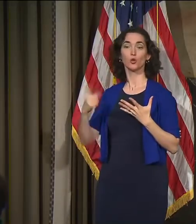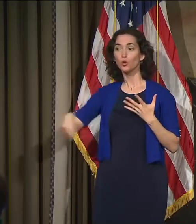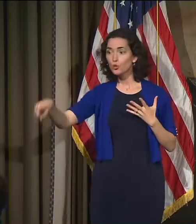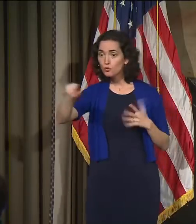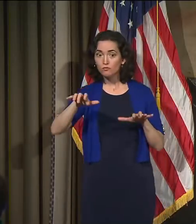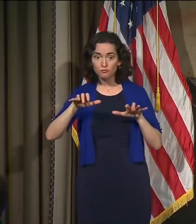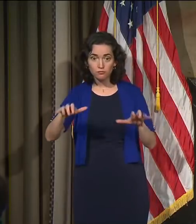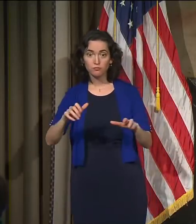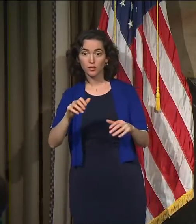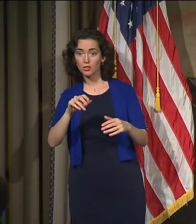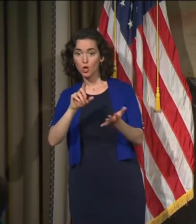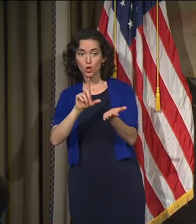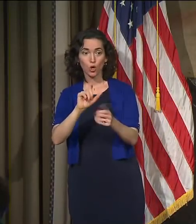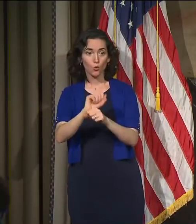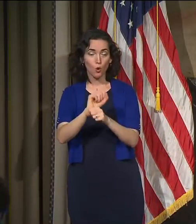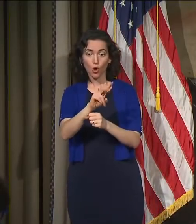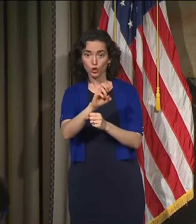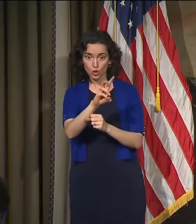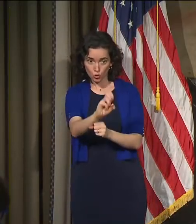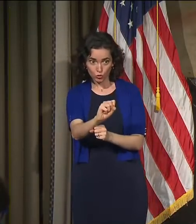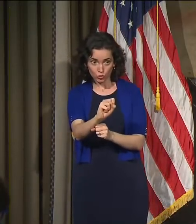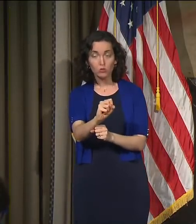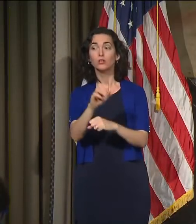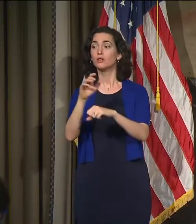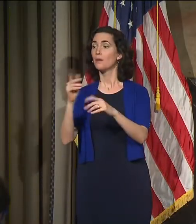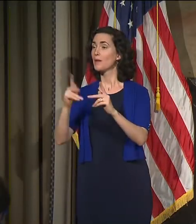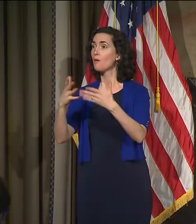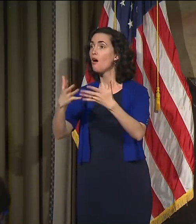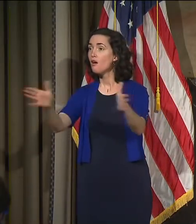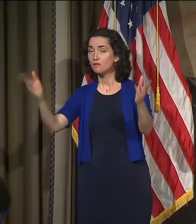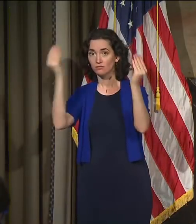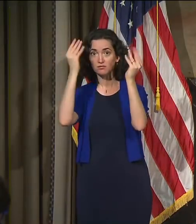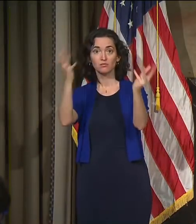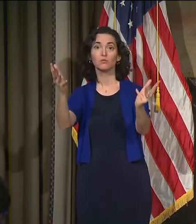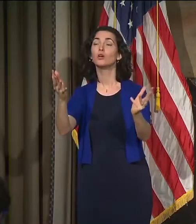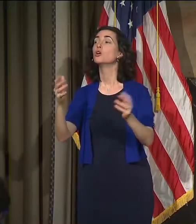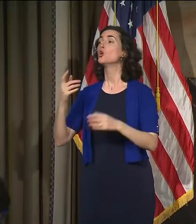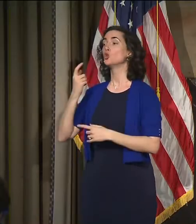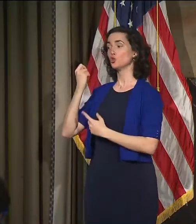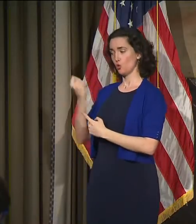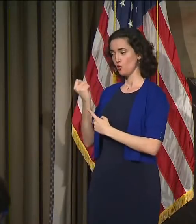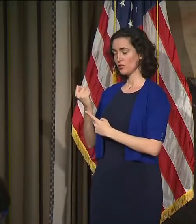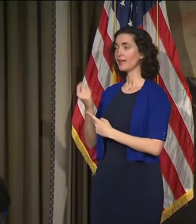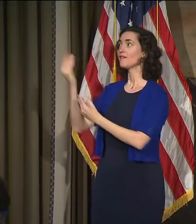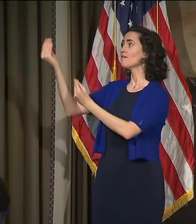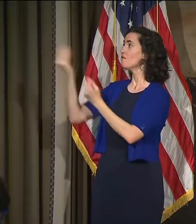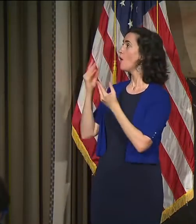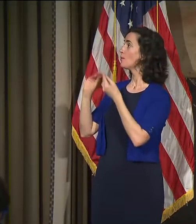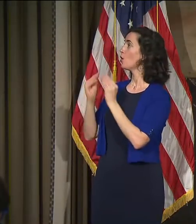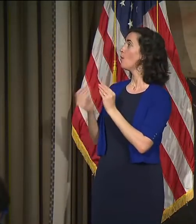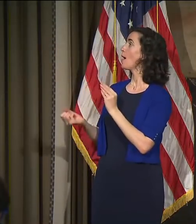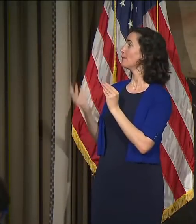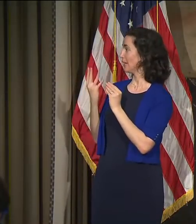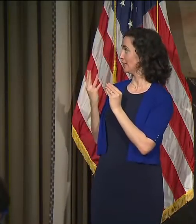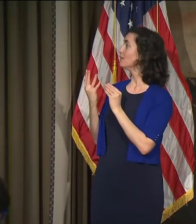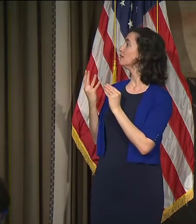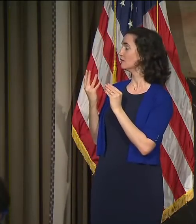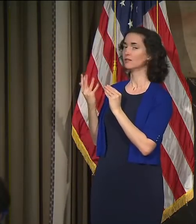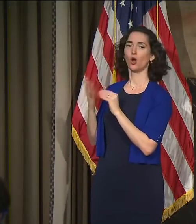public, we believe that now going forward on Tuesdays, we will know what we will get in the following week.